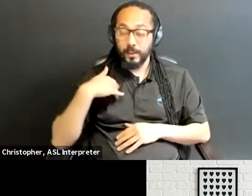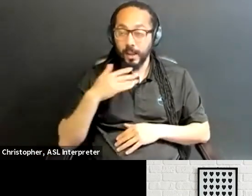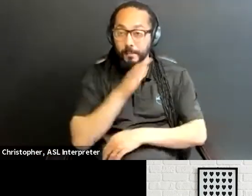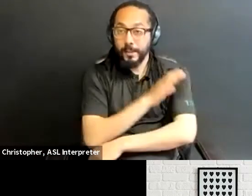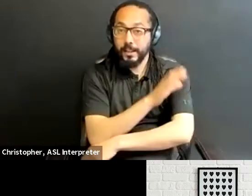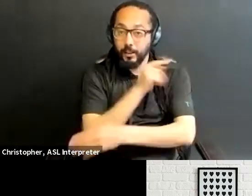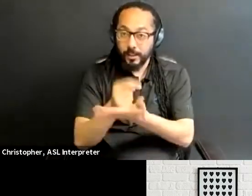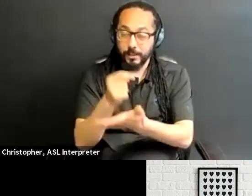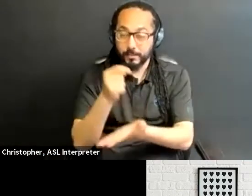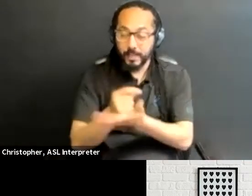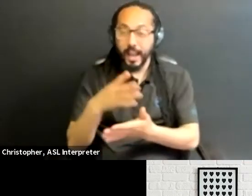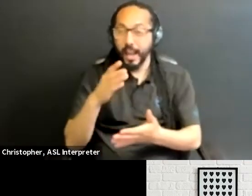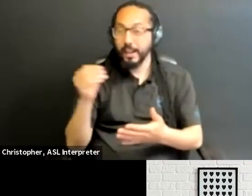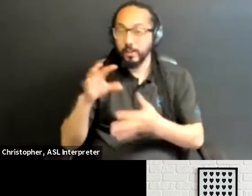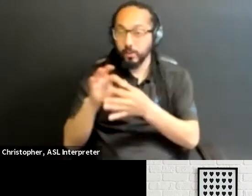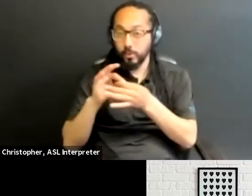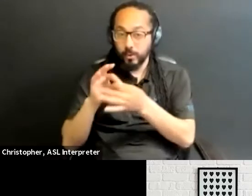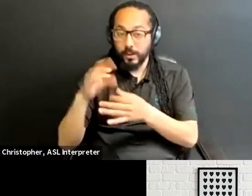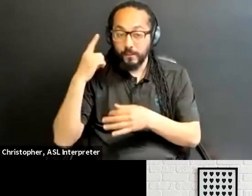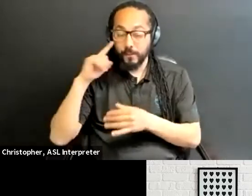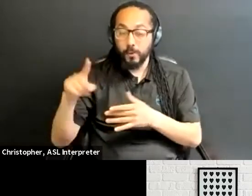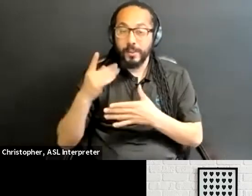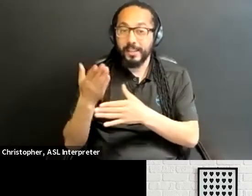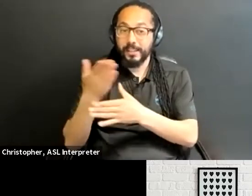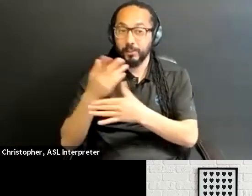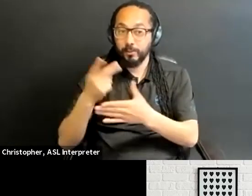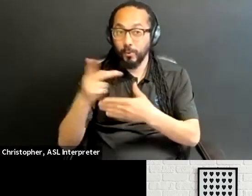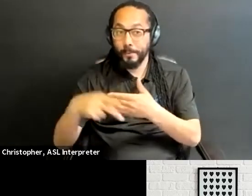Dating Violence Intensive Intervention Program.